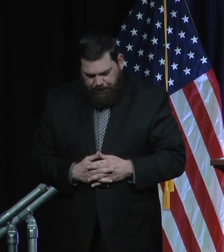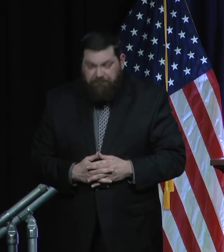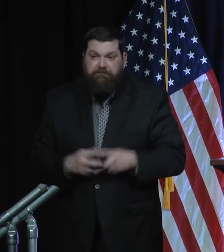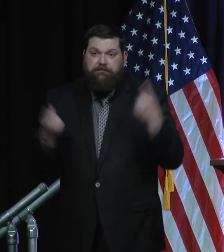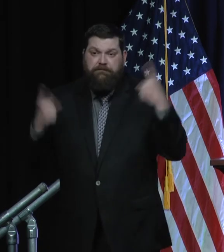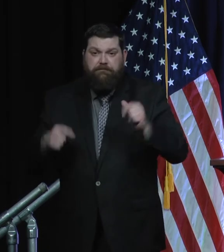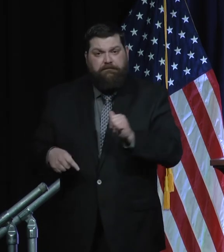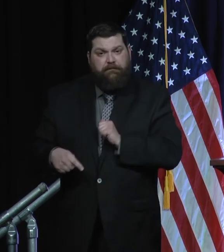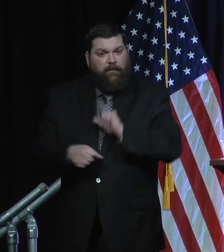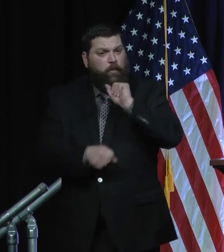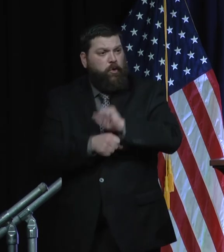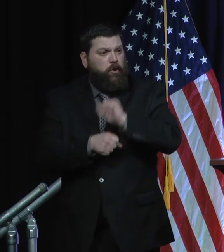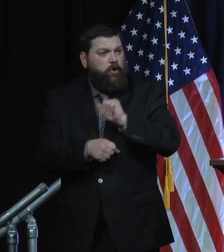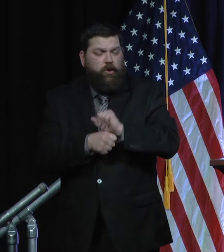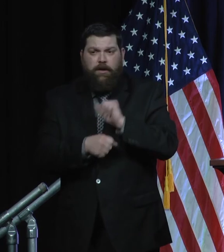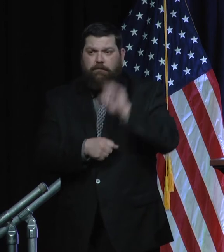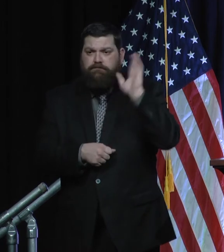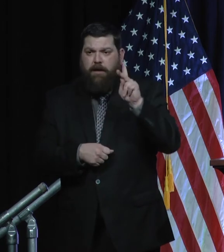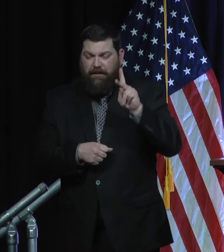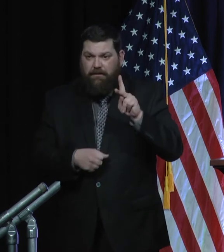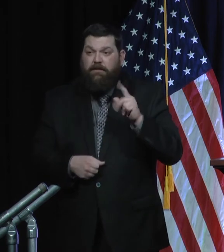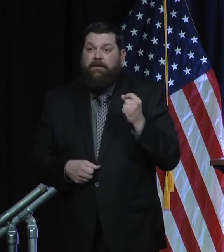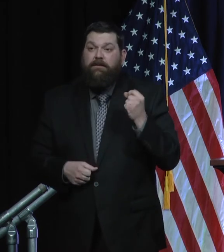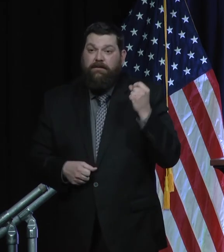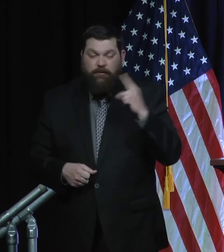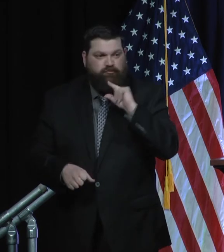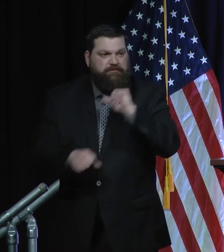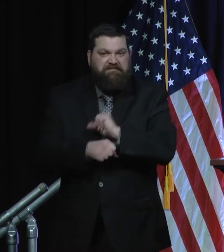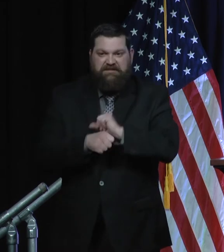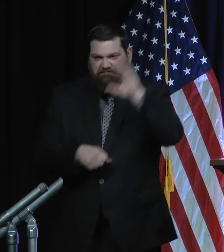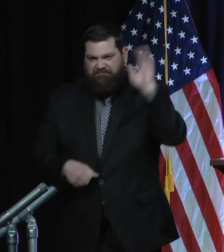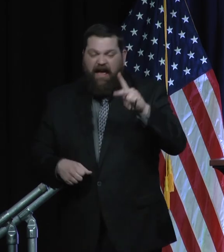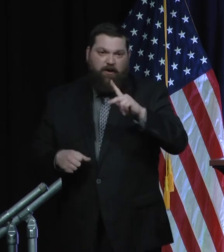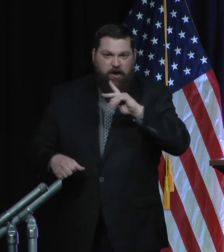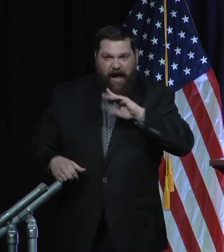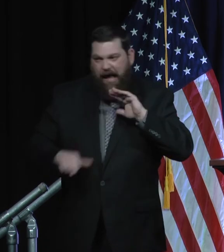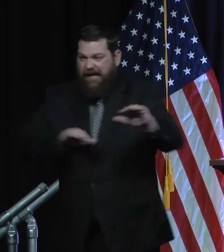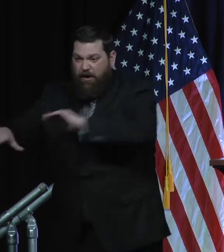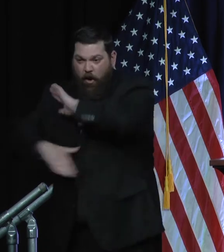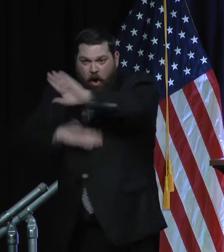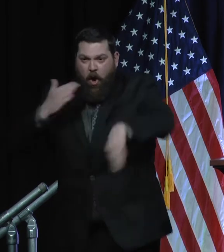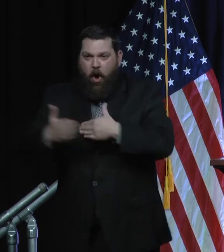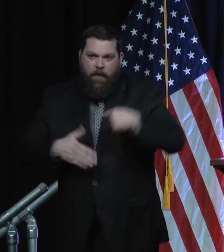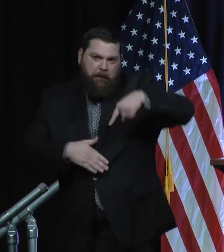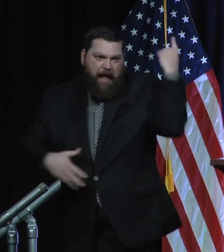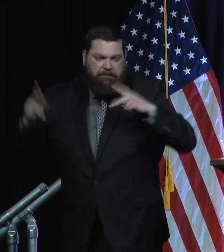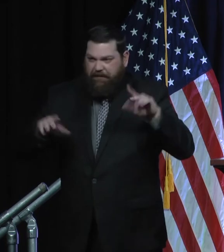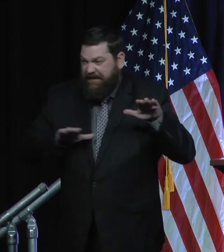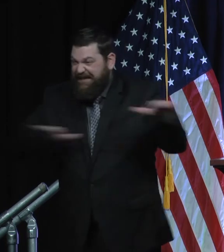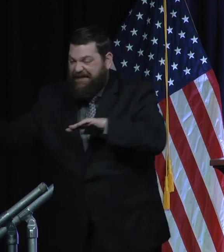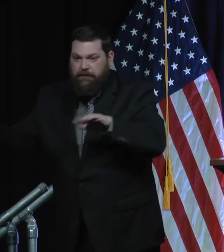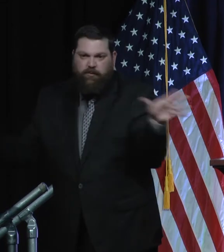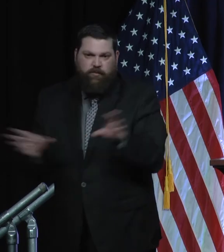bank, and I called all 8 black people that were working at the bank at the time, and I told them